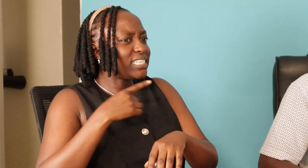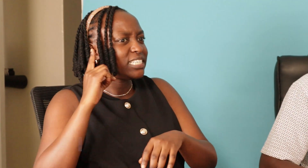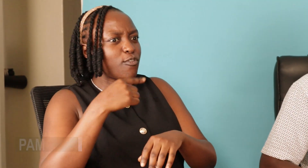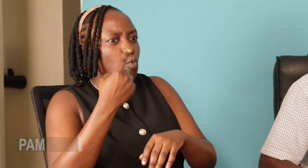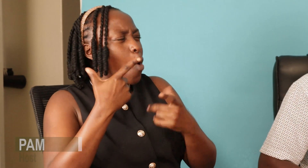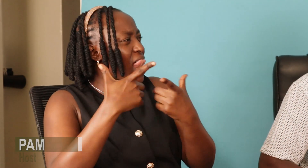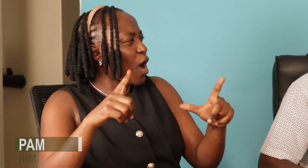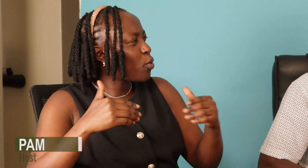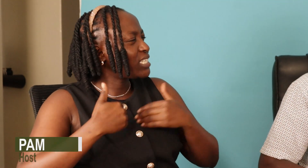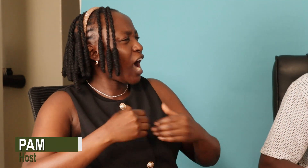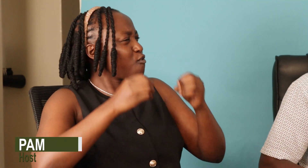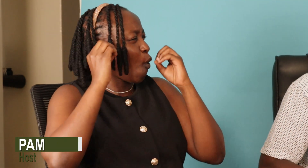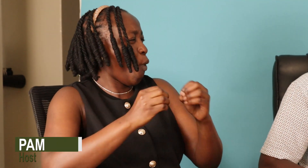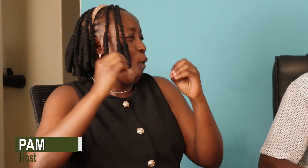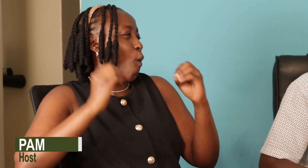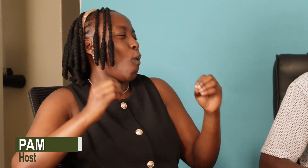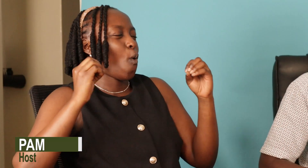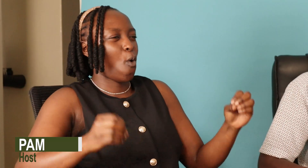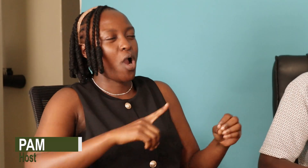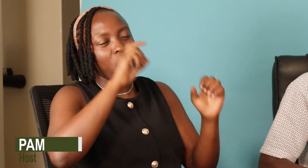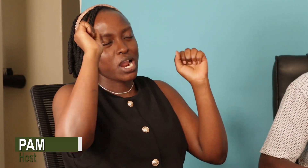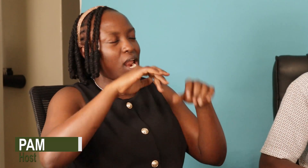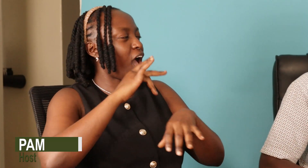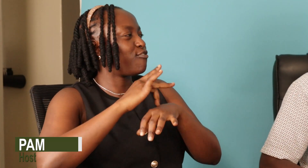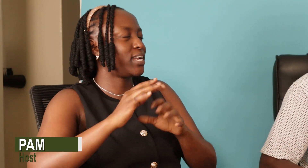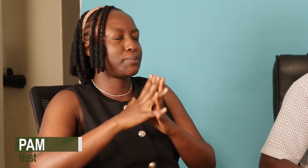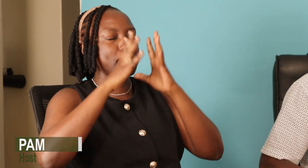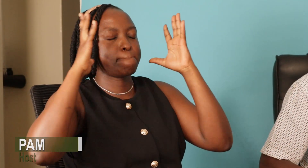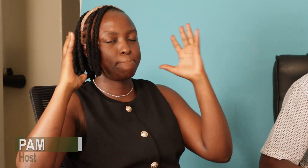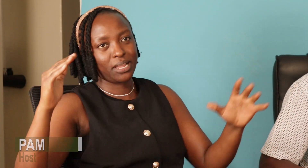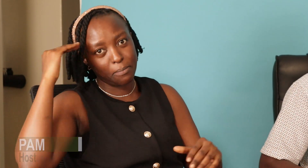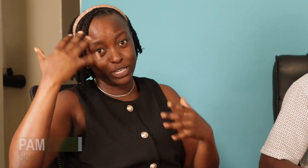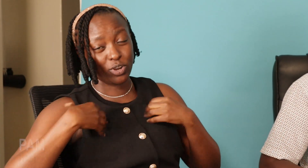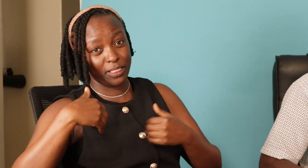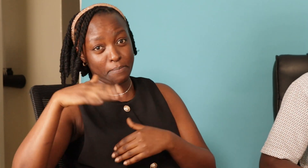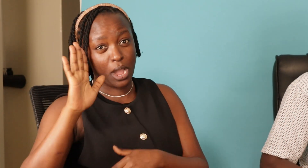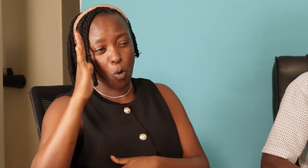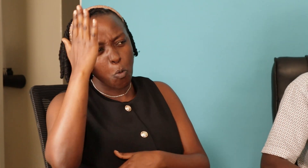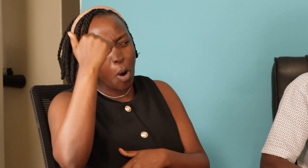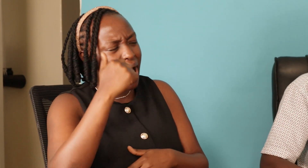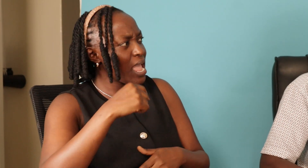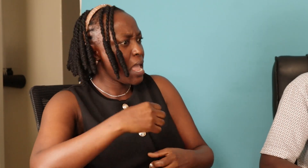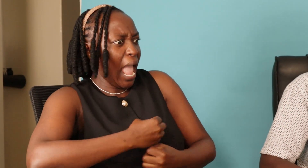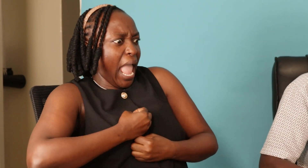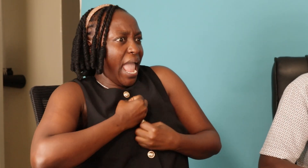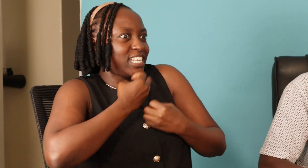language. If you found a deaf person who has no language, then it can affect them also mentally in their mental